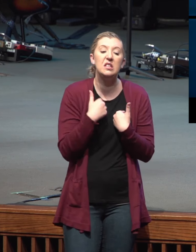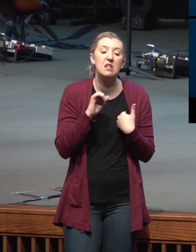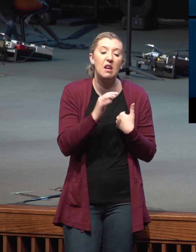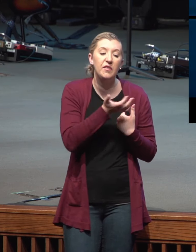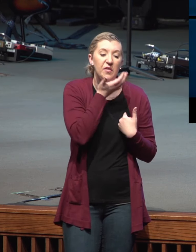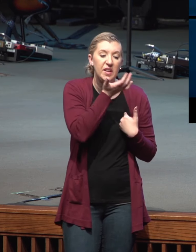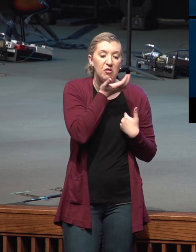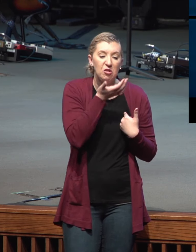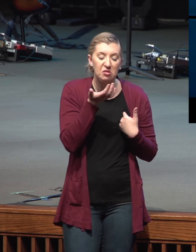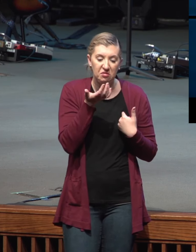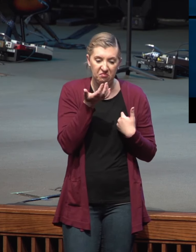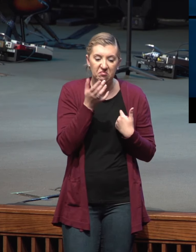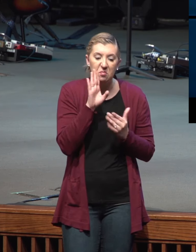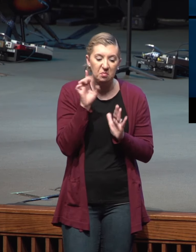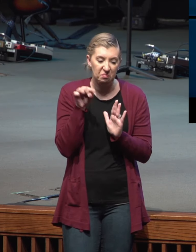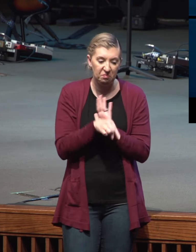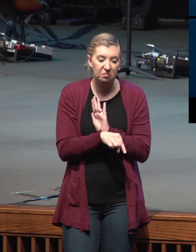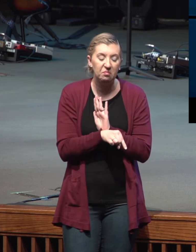field.